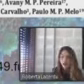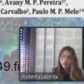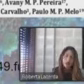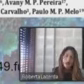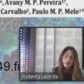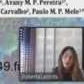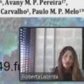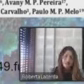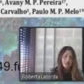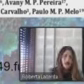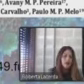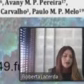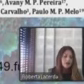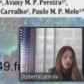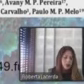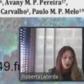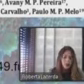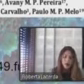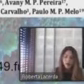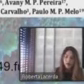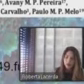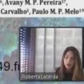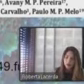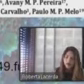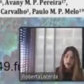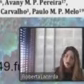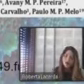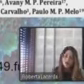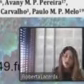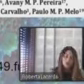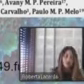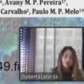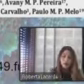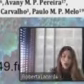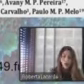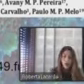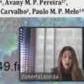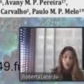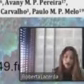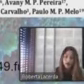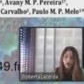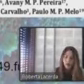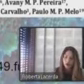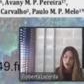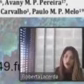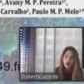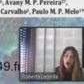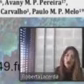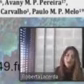influenza past pandemic and the current clinical experience of physicians from all over the